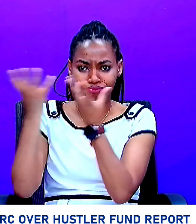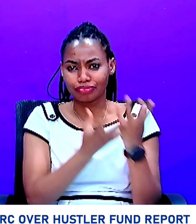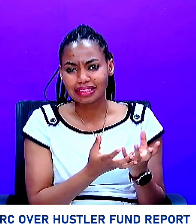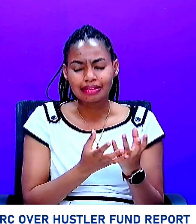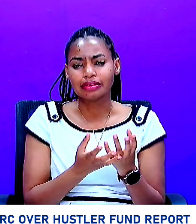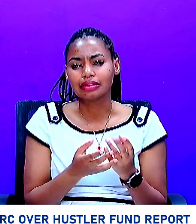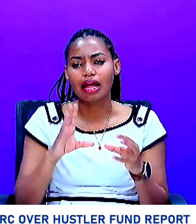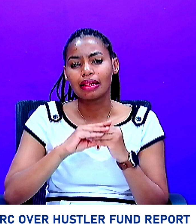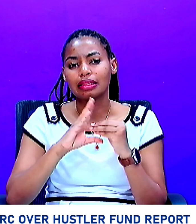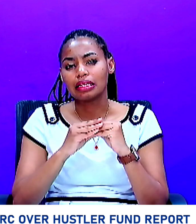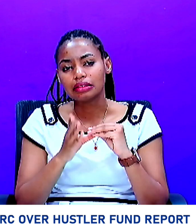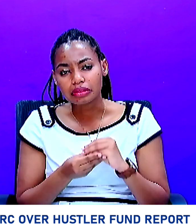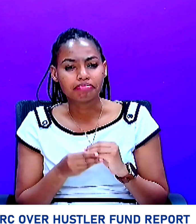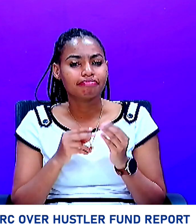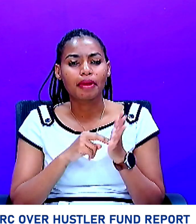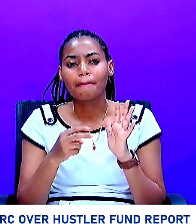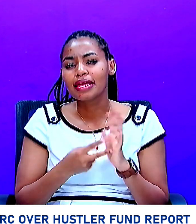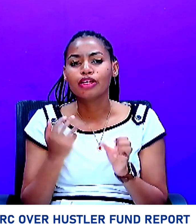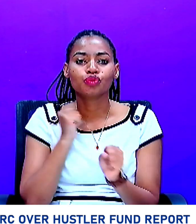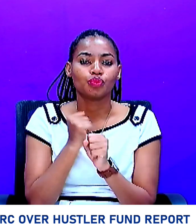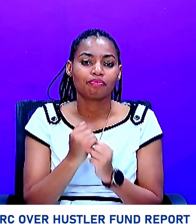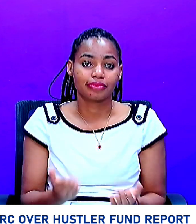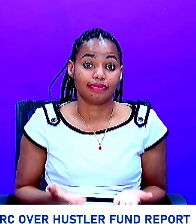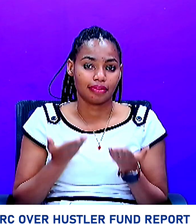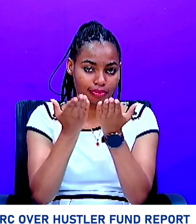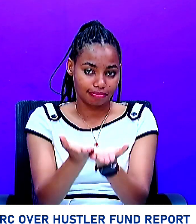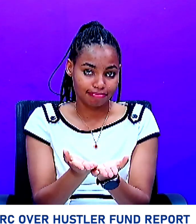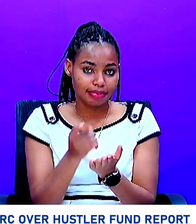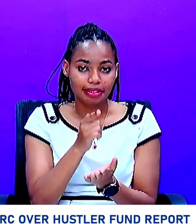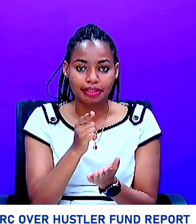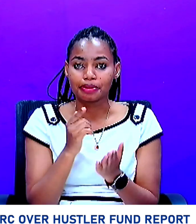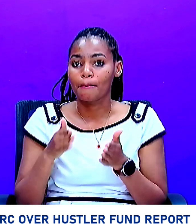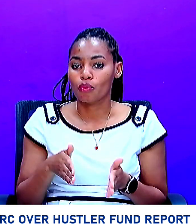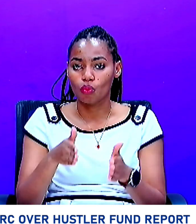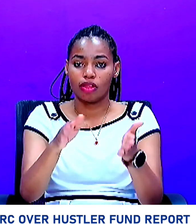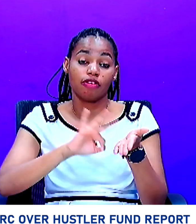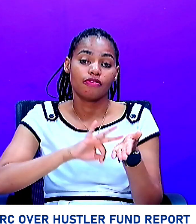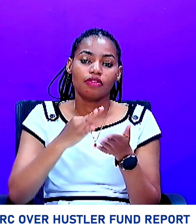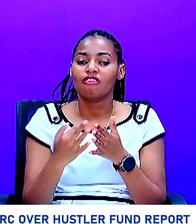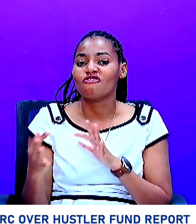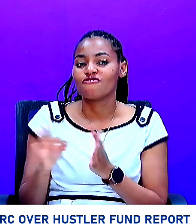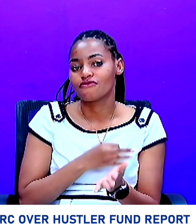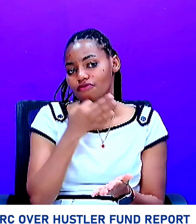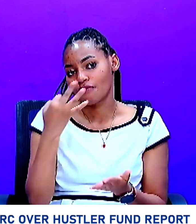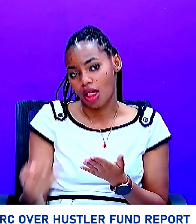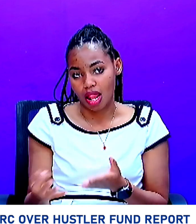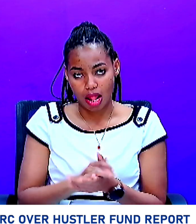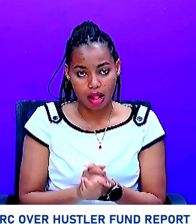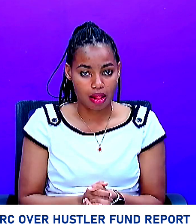for its abolition. The Kenya Human Rights Report claimed that